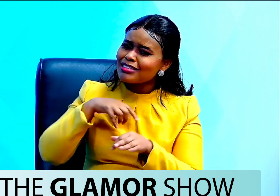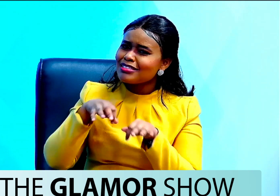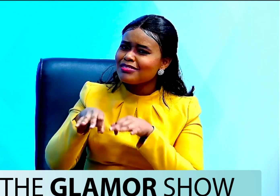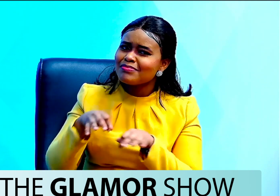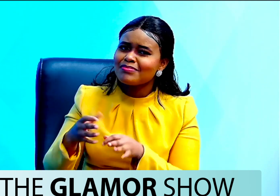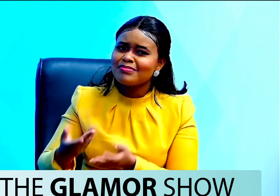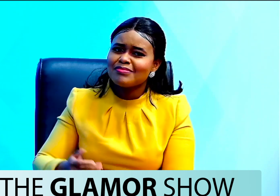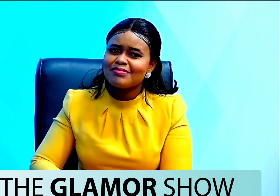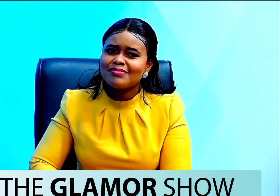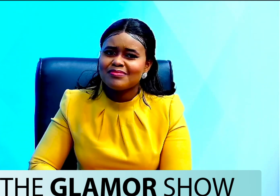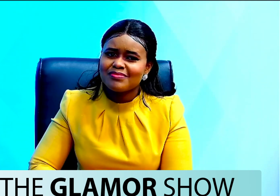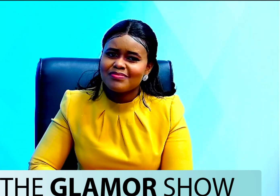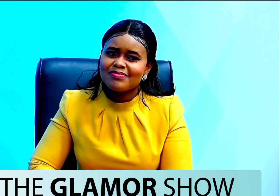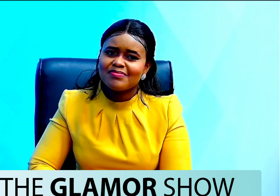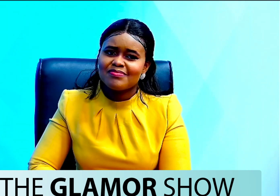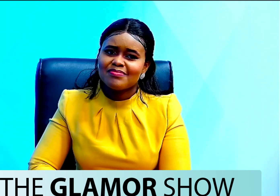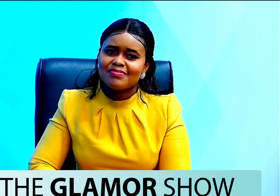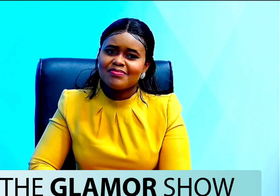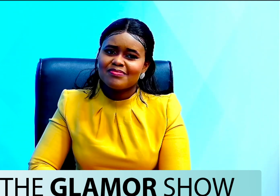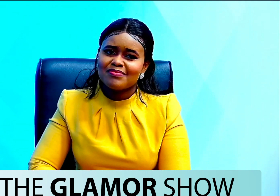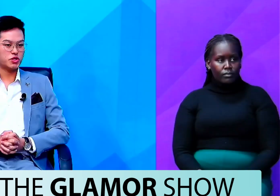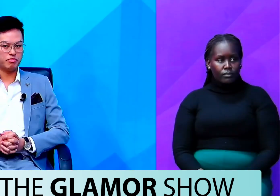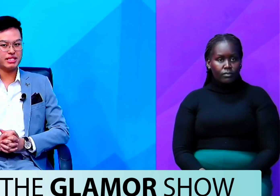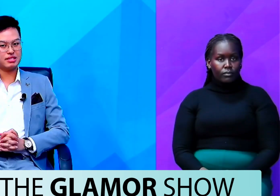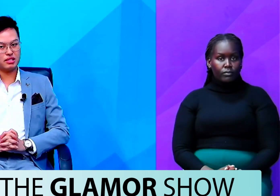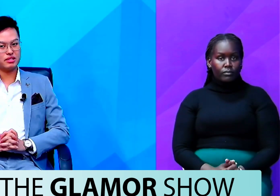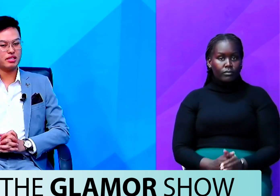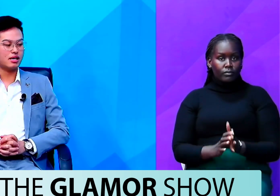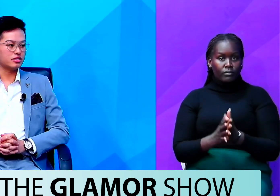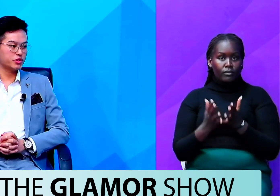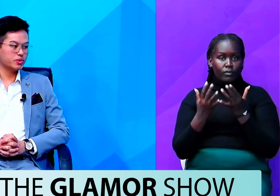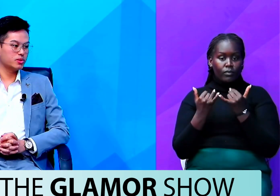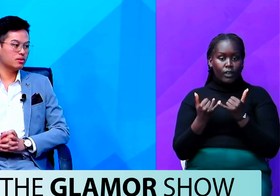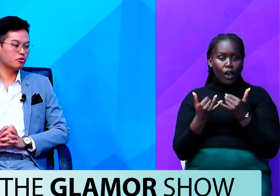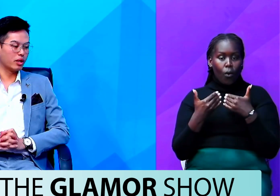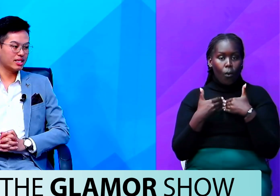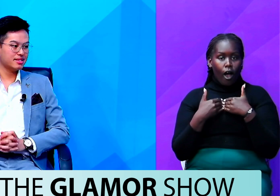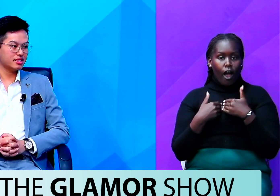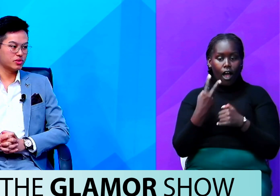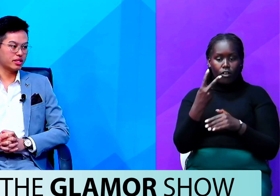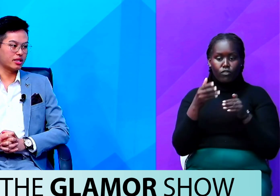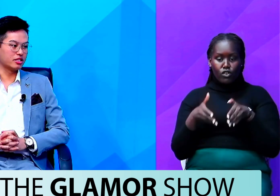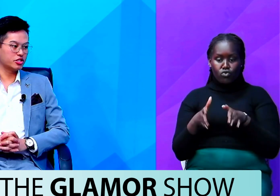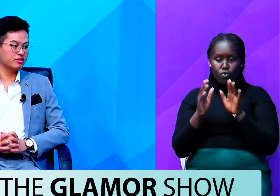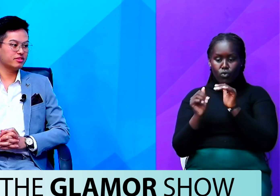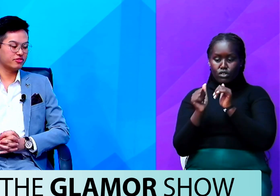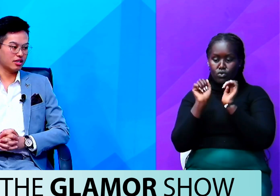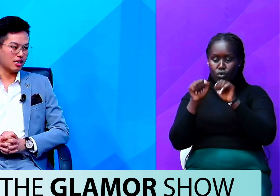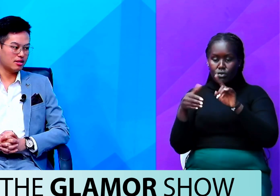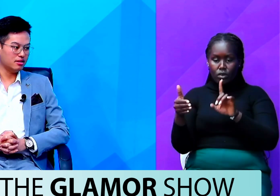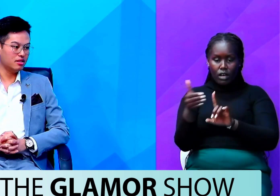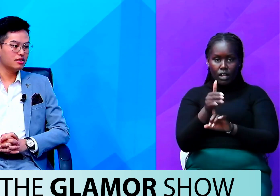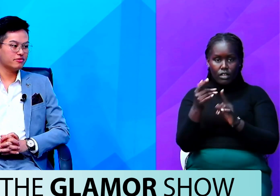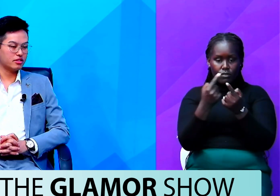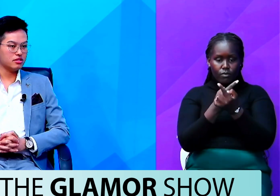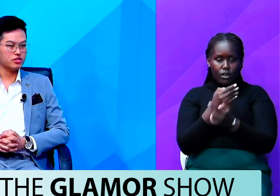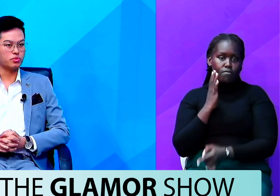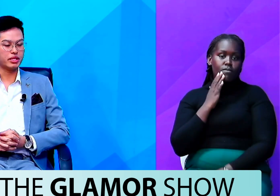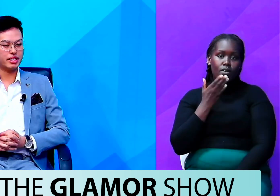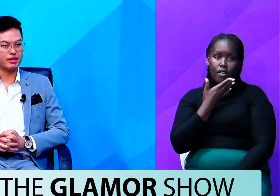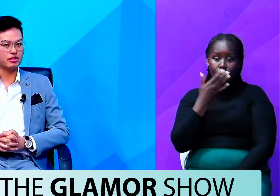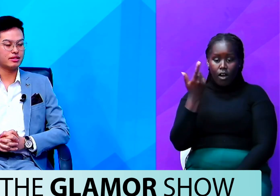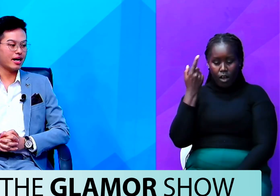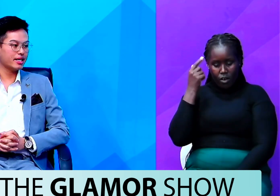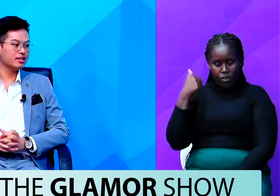How do we even get to achieve that? So basically, there are two ways that you can achieve different color. First,